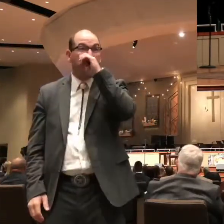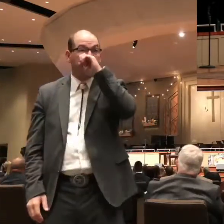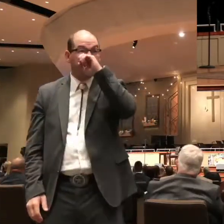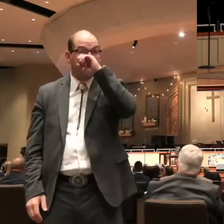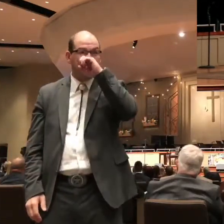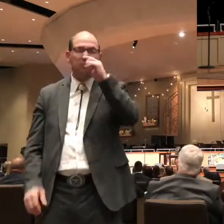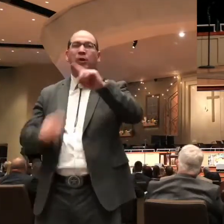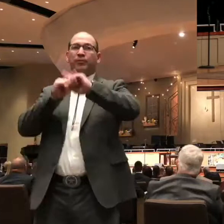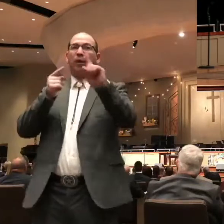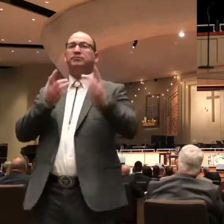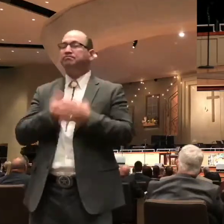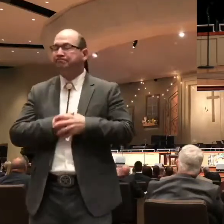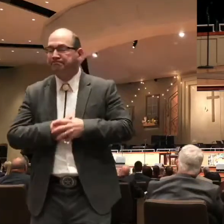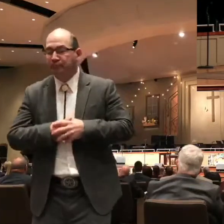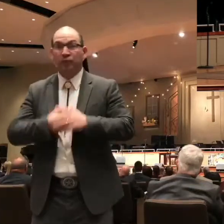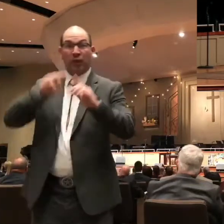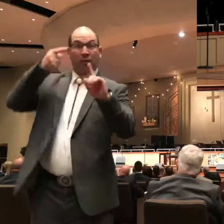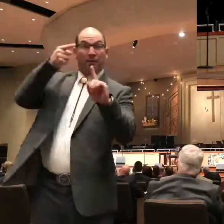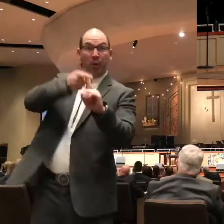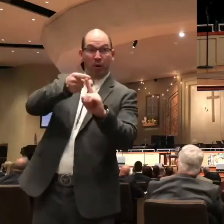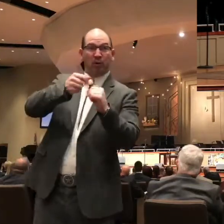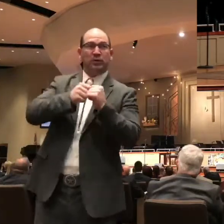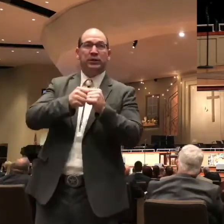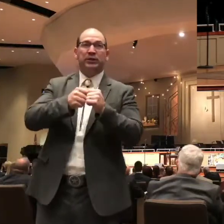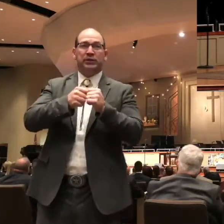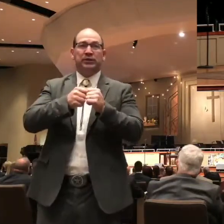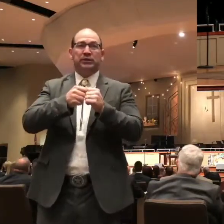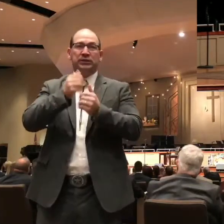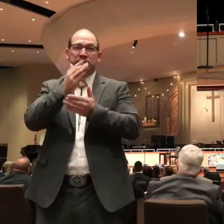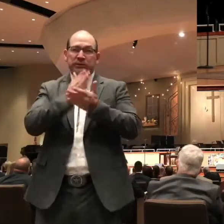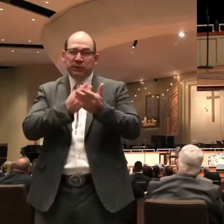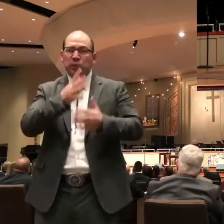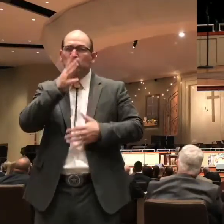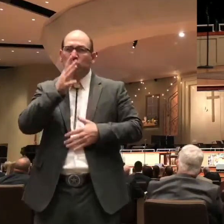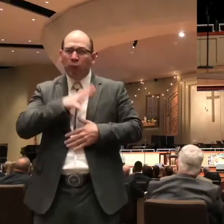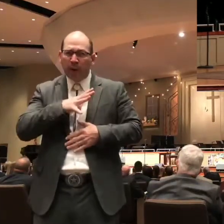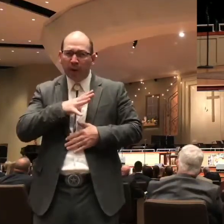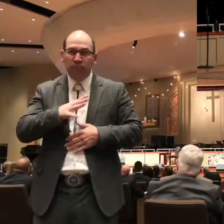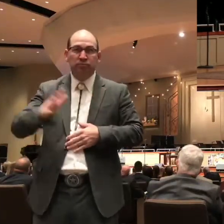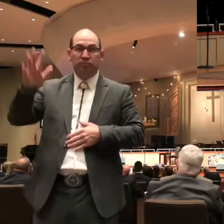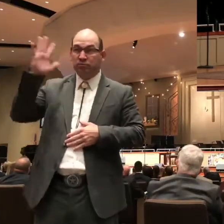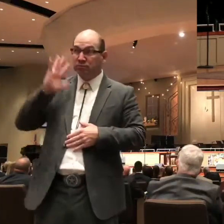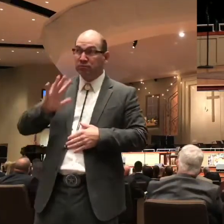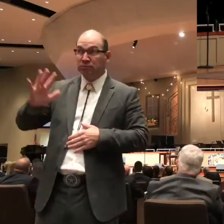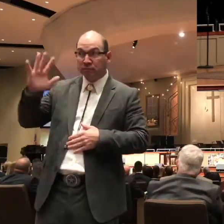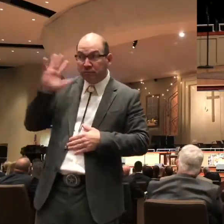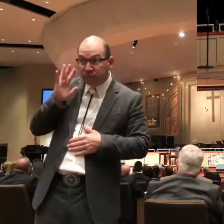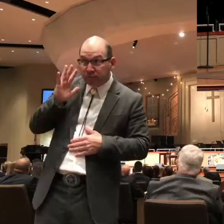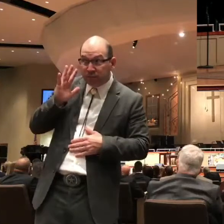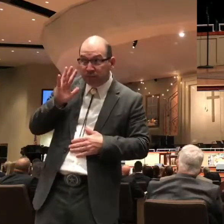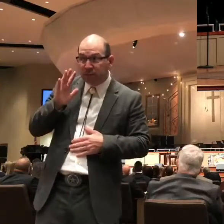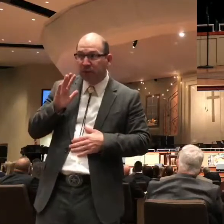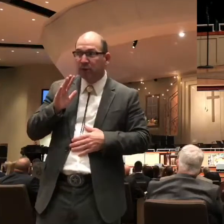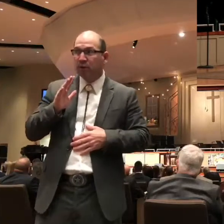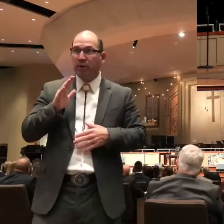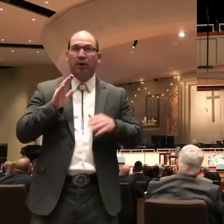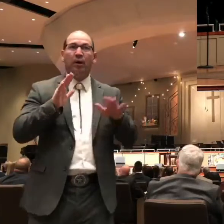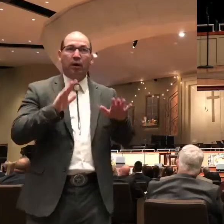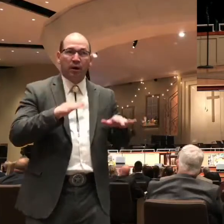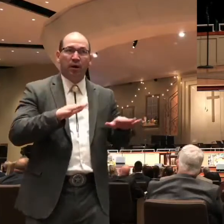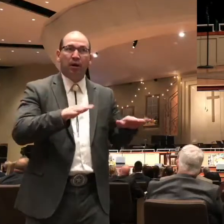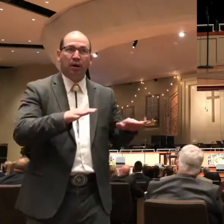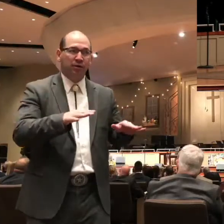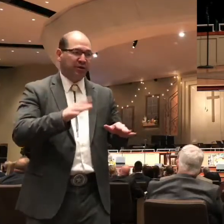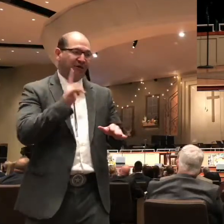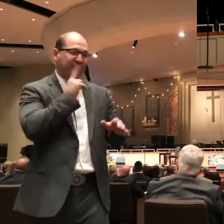But there apparently is a vulnerability that was detected by the apostle in the first century church, that some